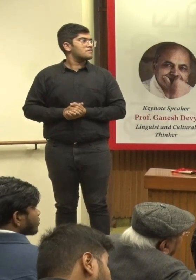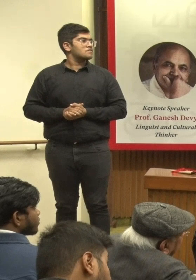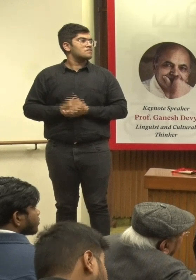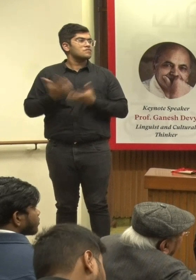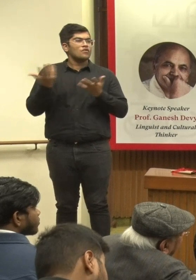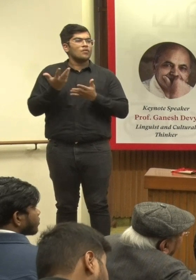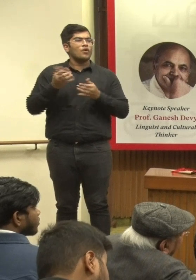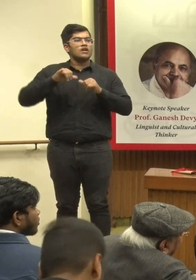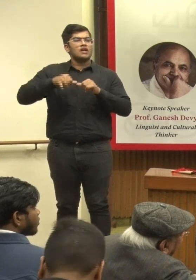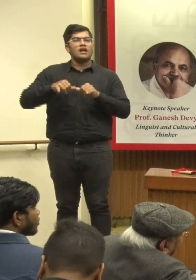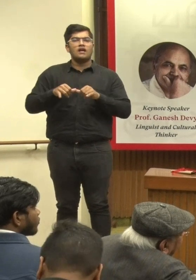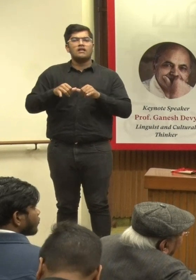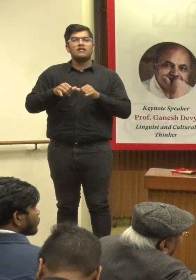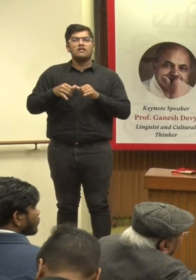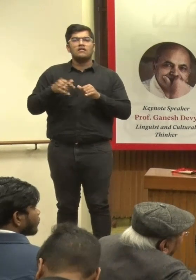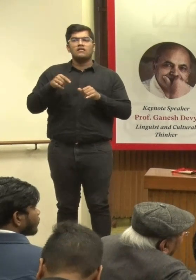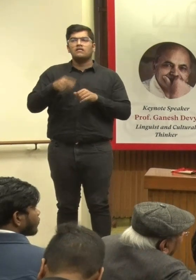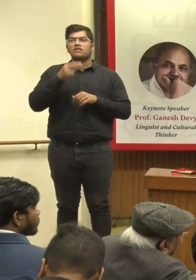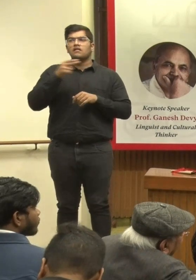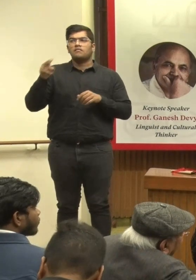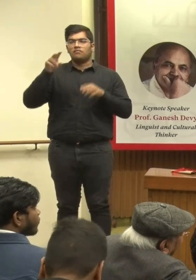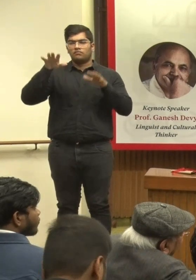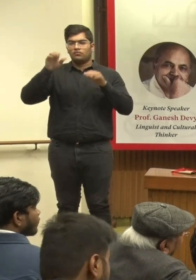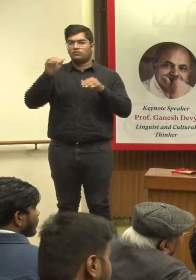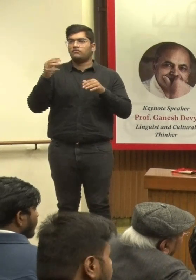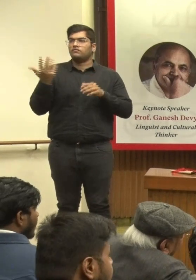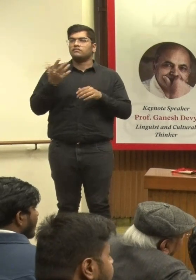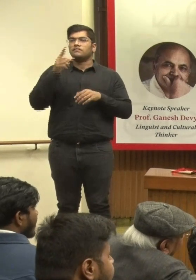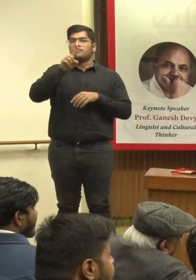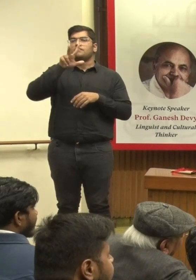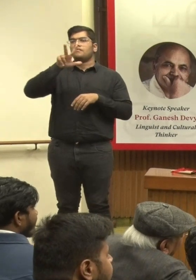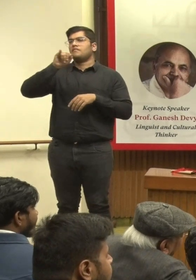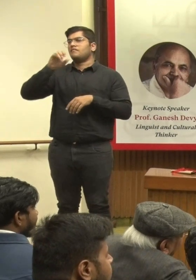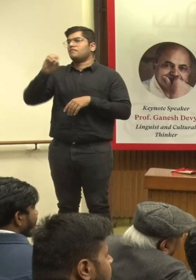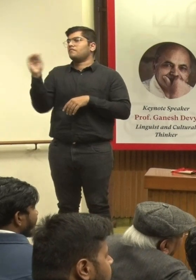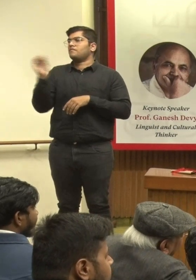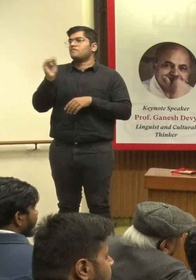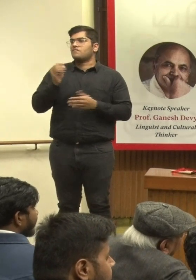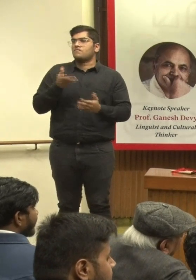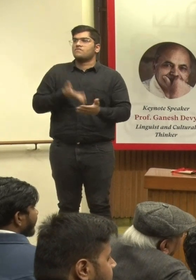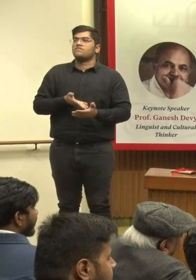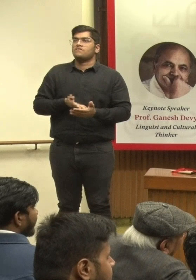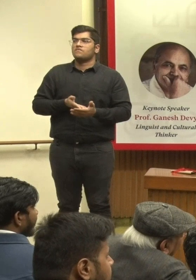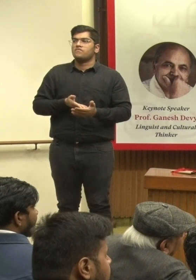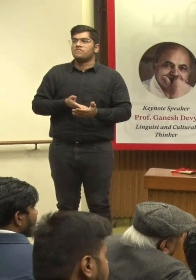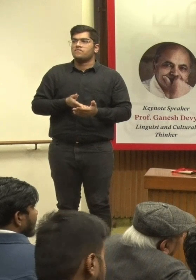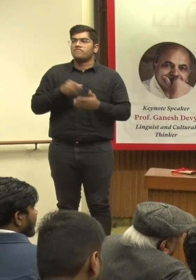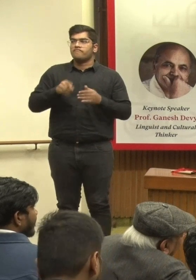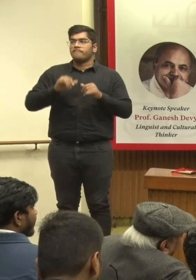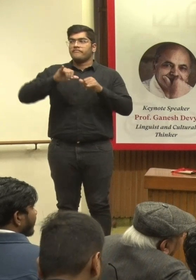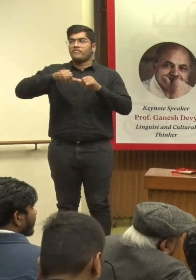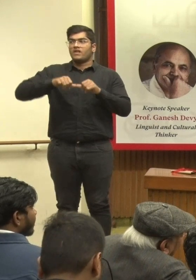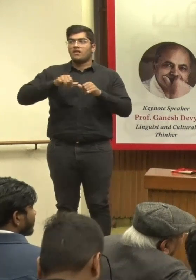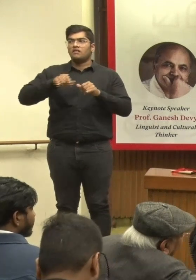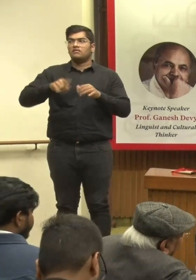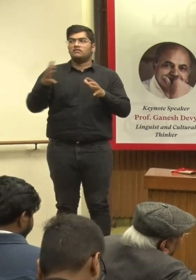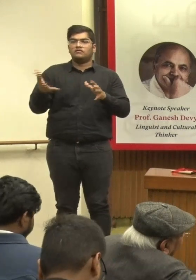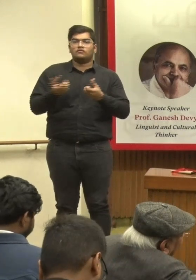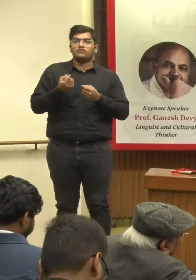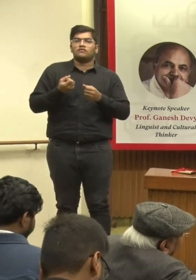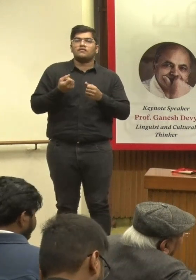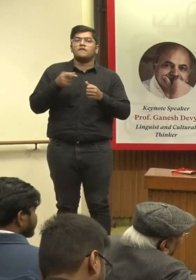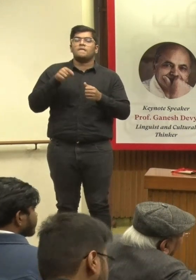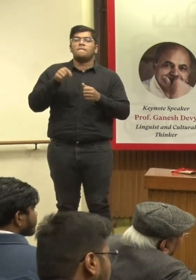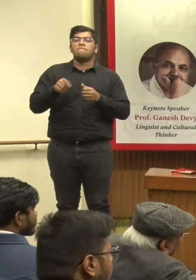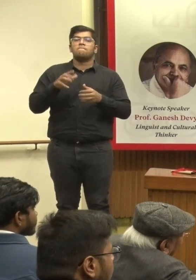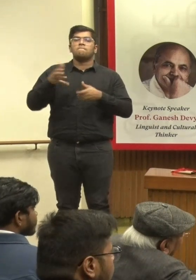Which land? And this was in 1860s. The land that was taken under